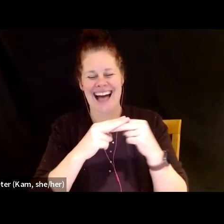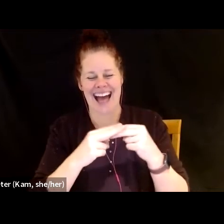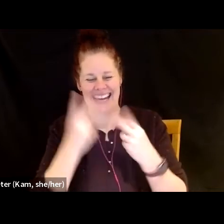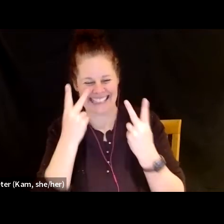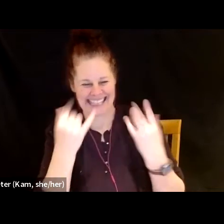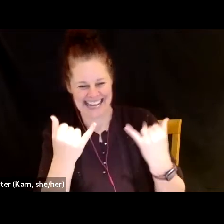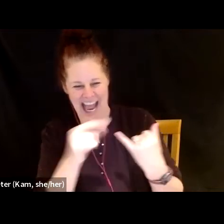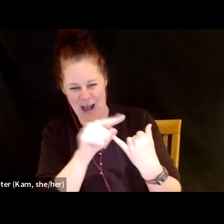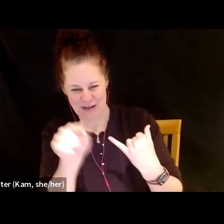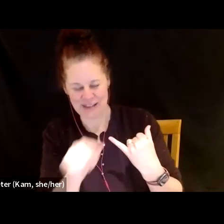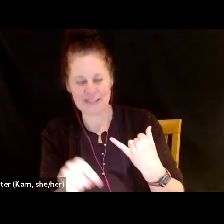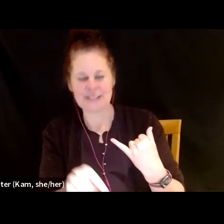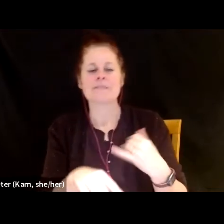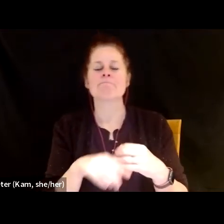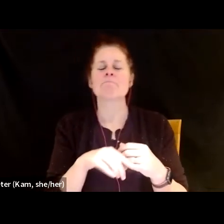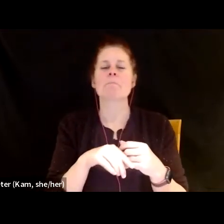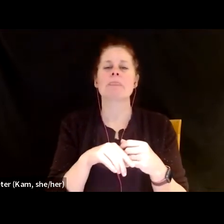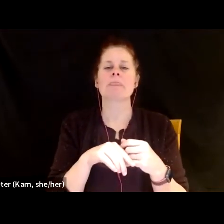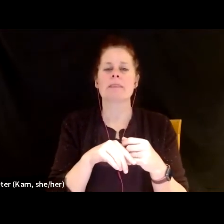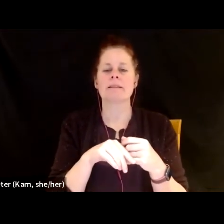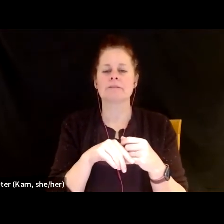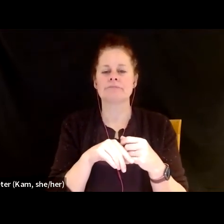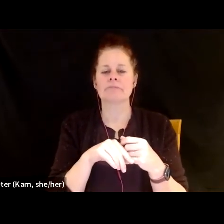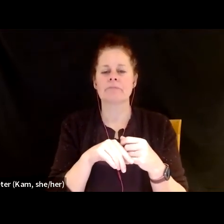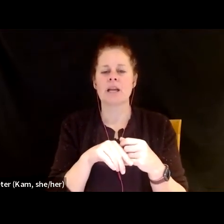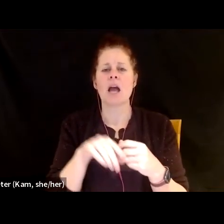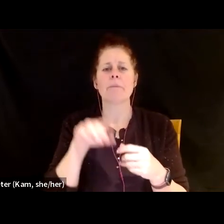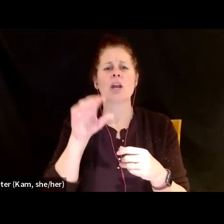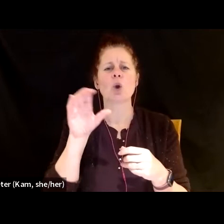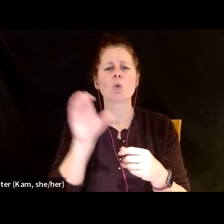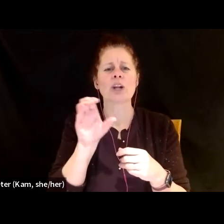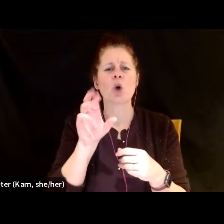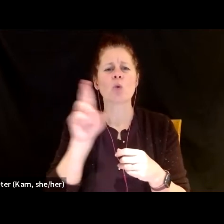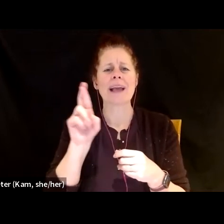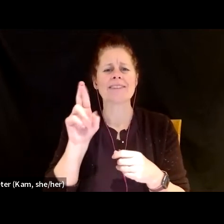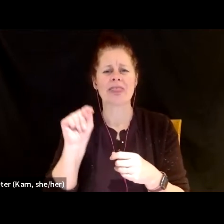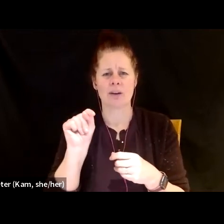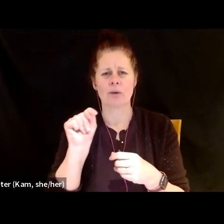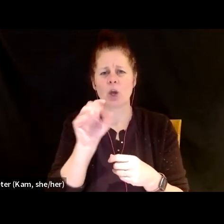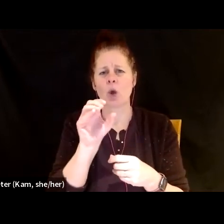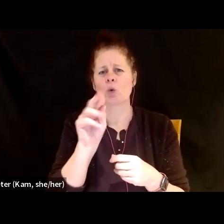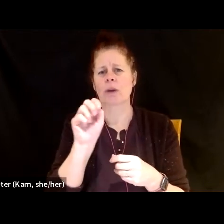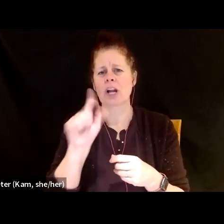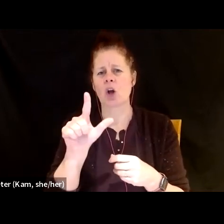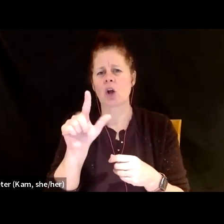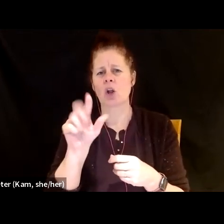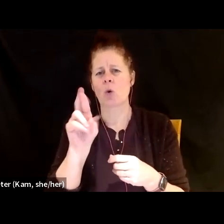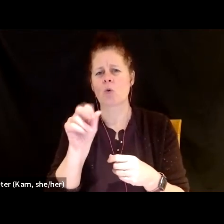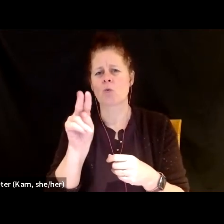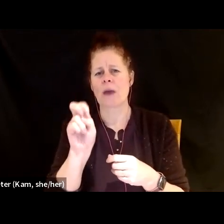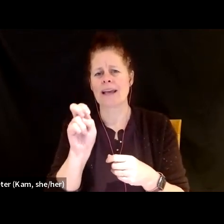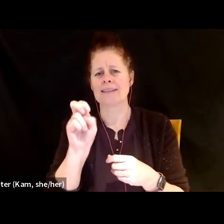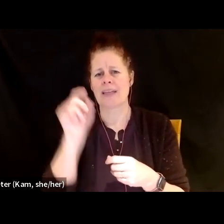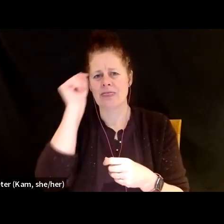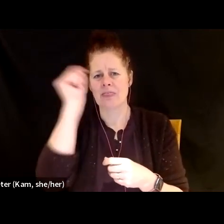between the speakers. We keep in mind that critical race theory is at the heart of so much of this work.